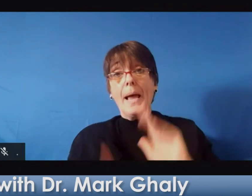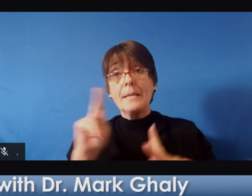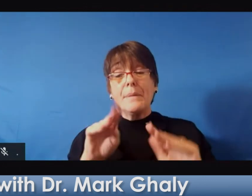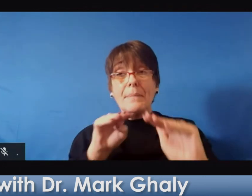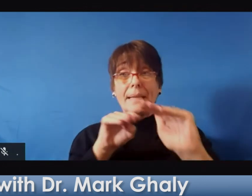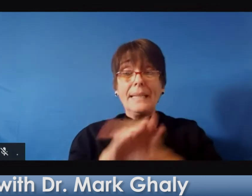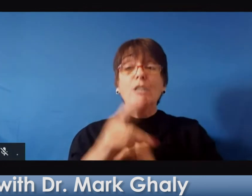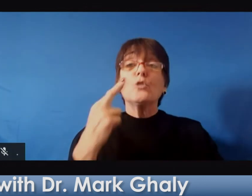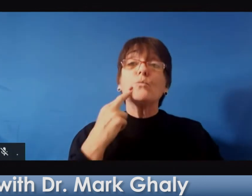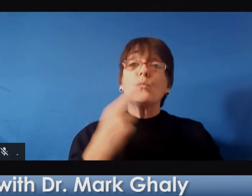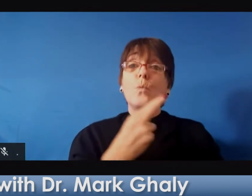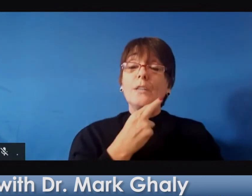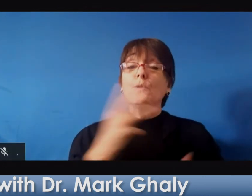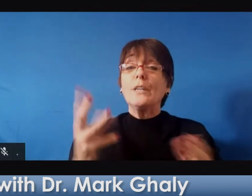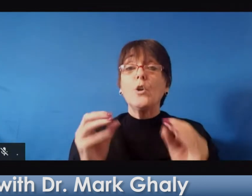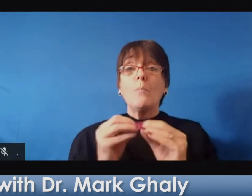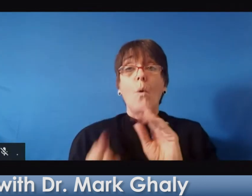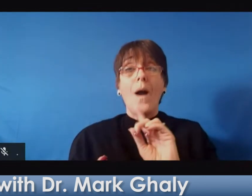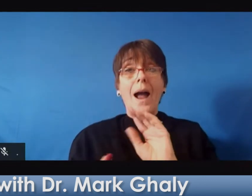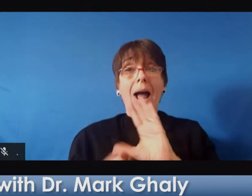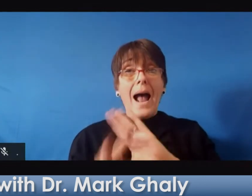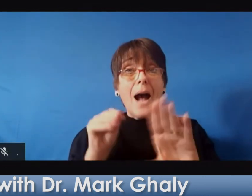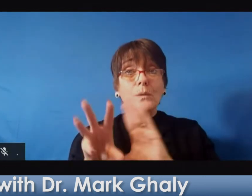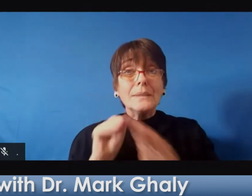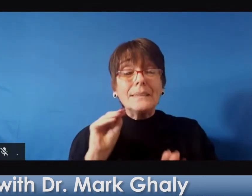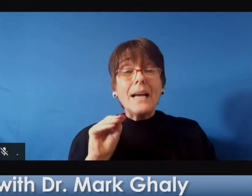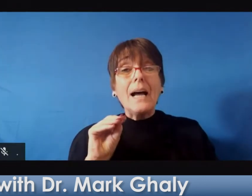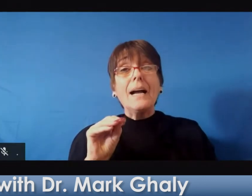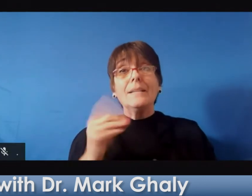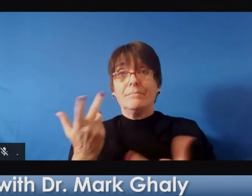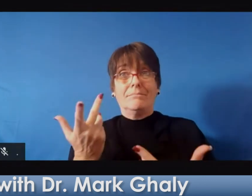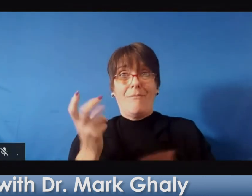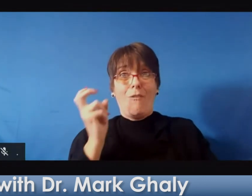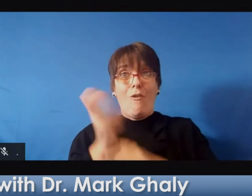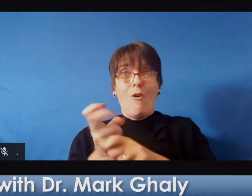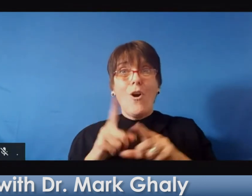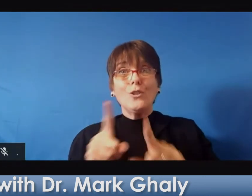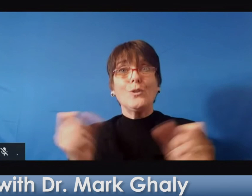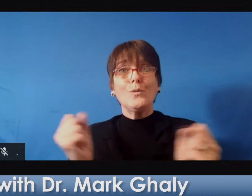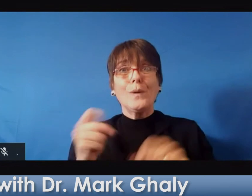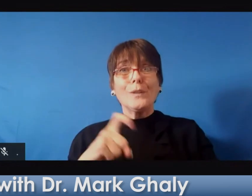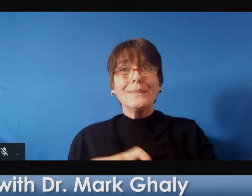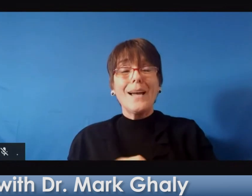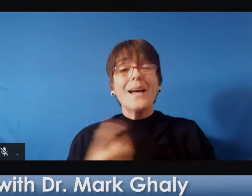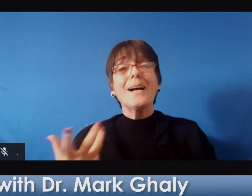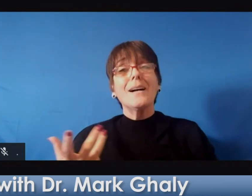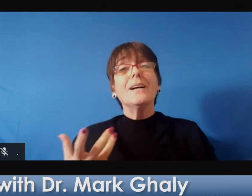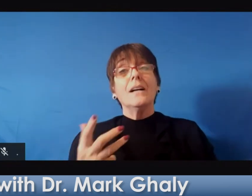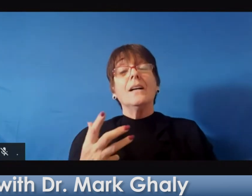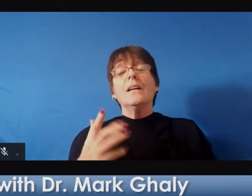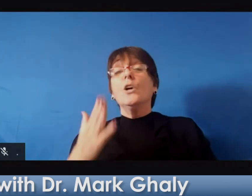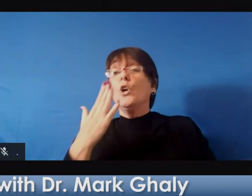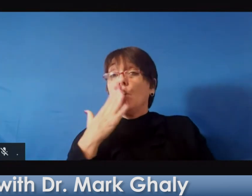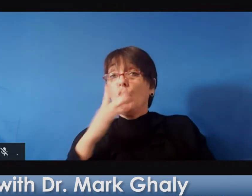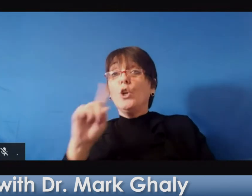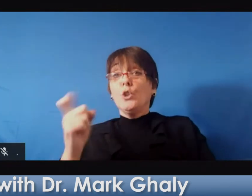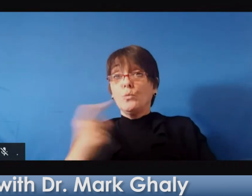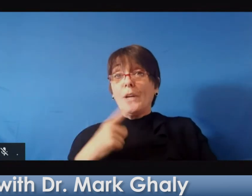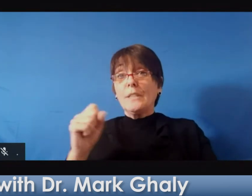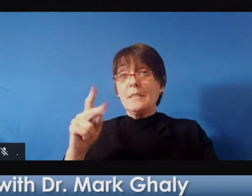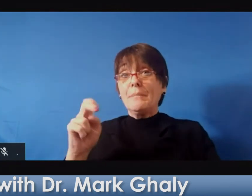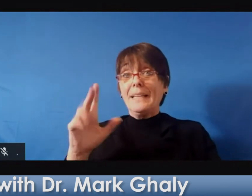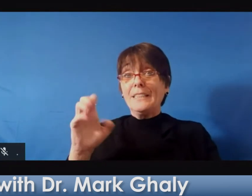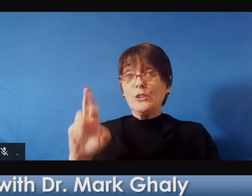restaurants, encouraging more outdoor activities as much as you can during the winter months? Yeah, very thoughtful question, Spencer. Thank you for